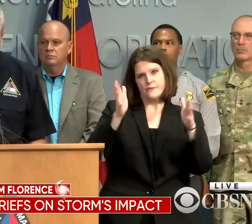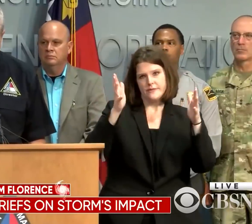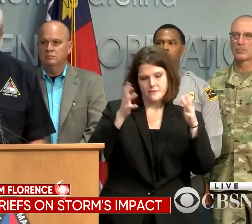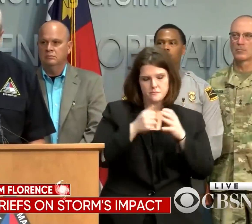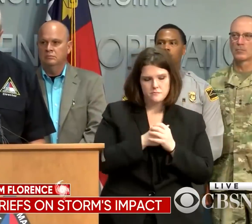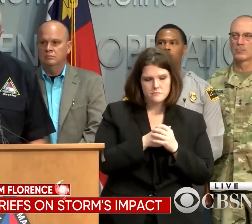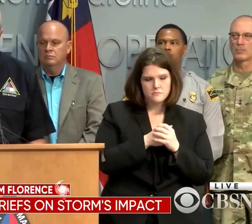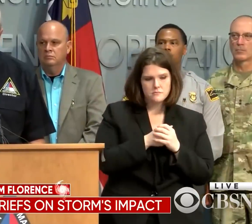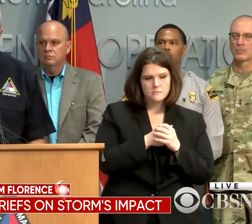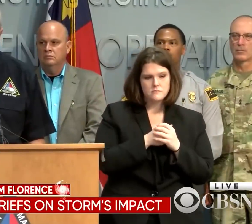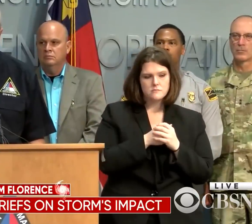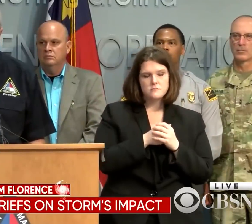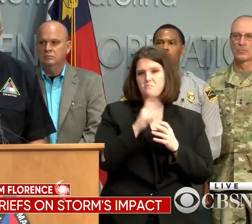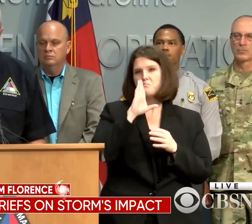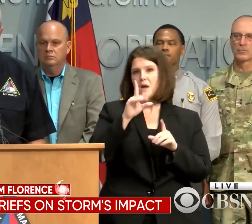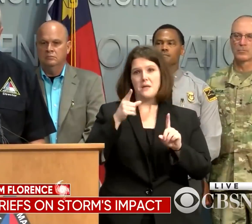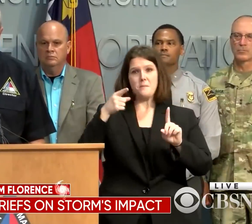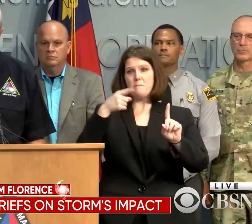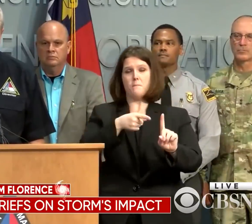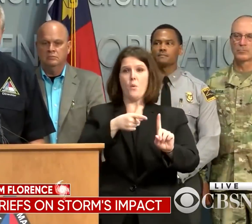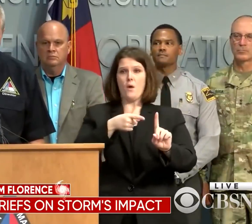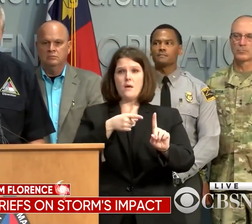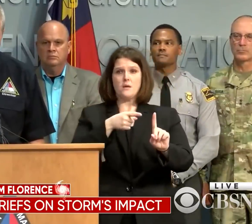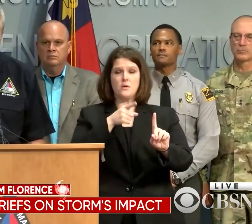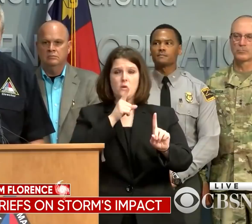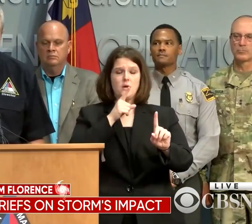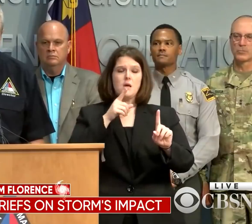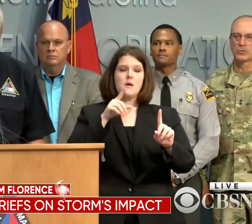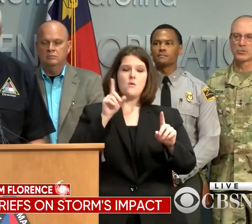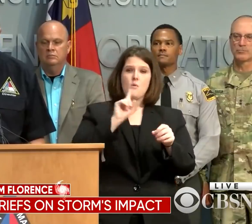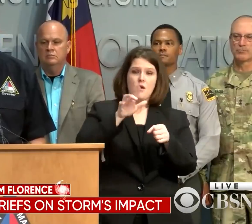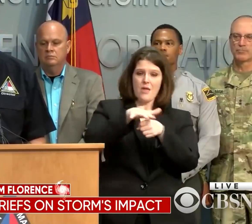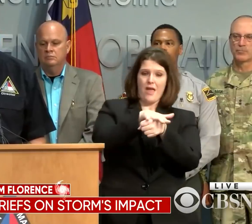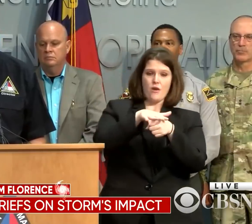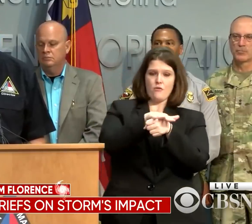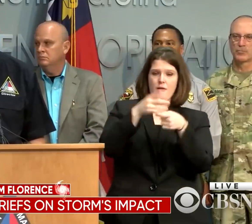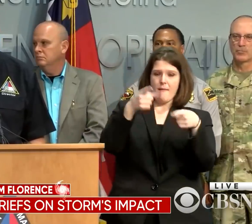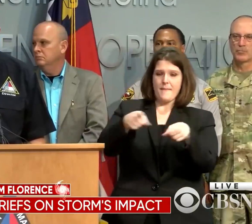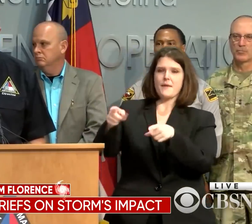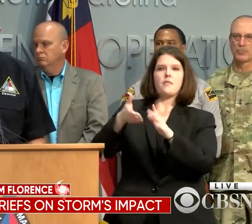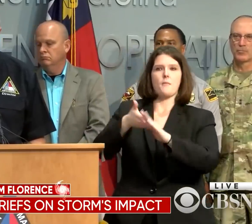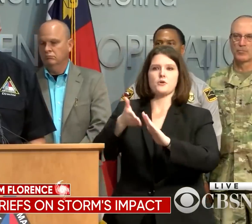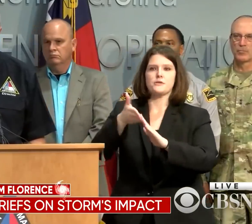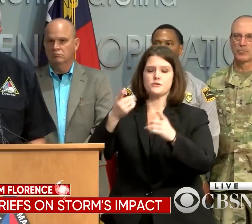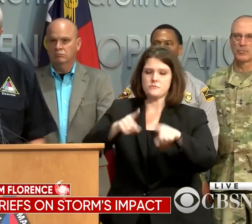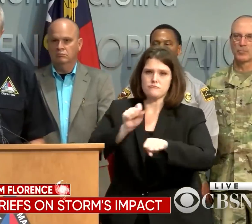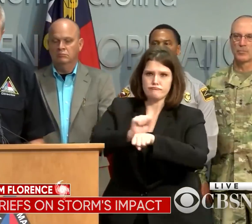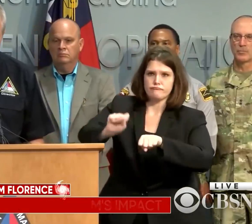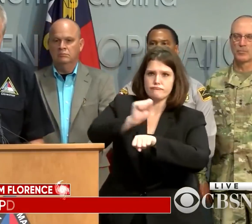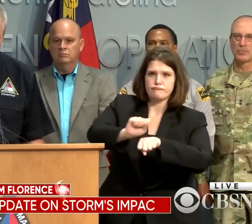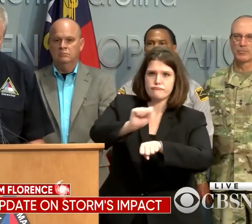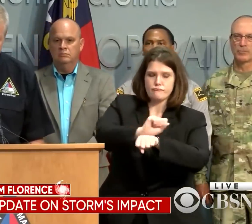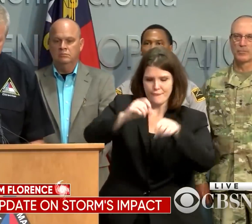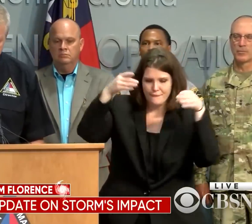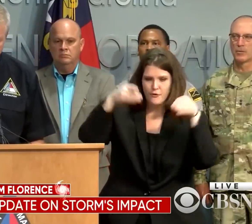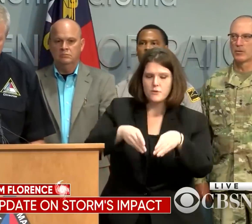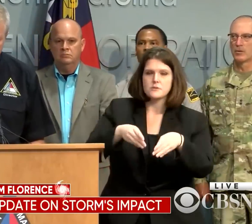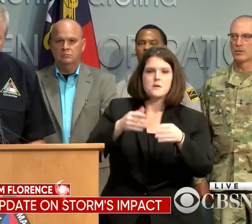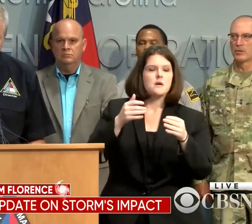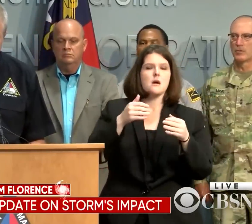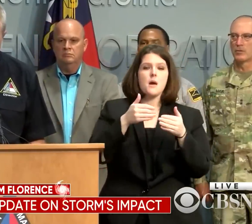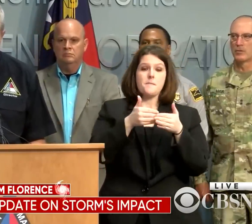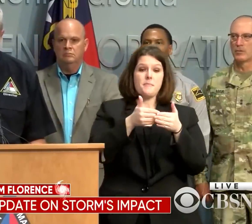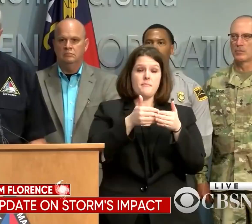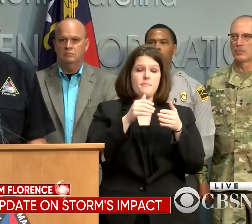So basically, they're already in the area of operation, and before any other additional assets